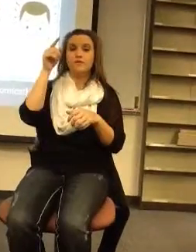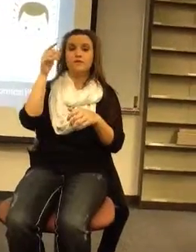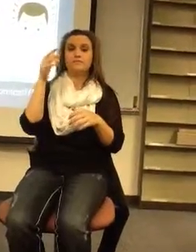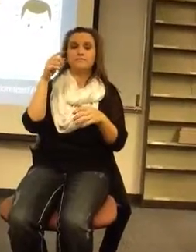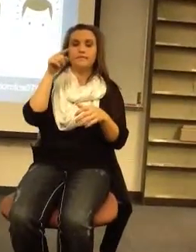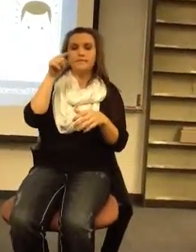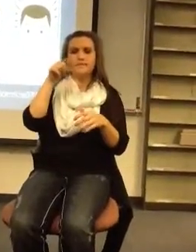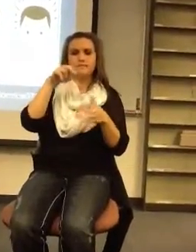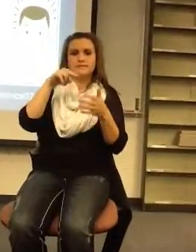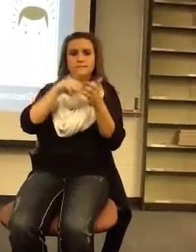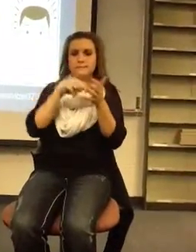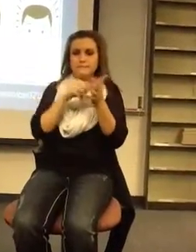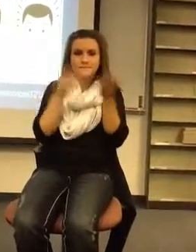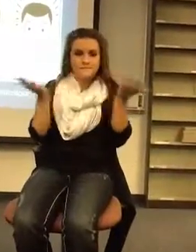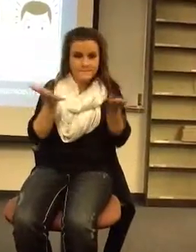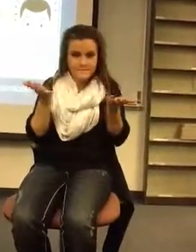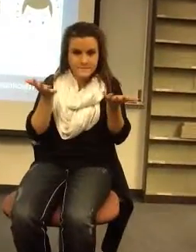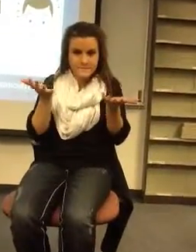mean?